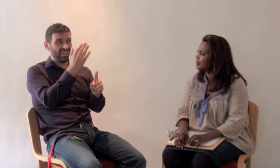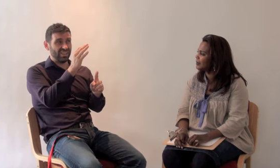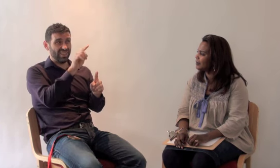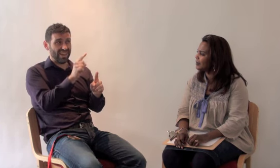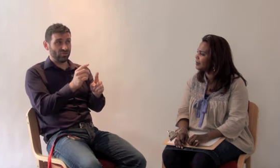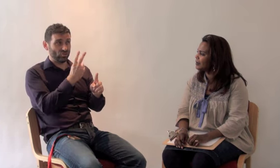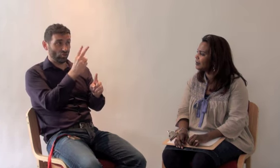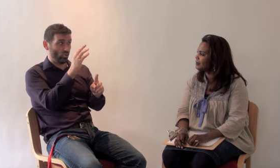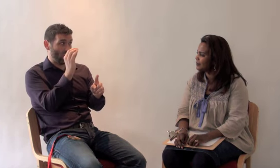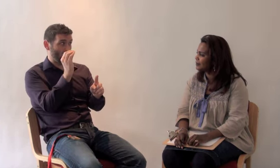about